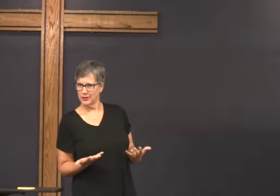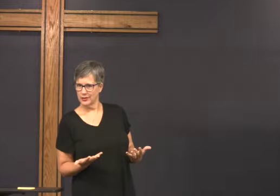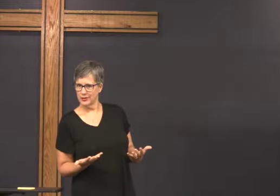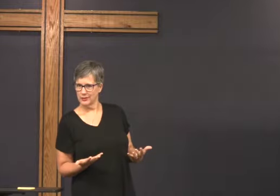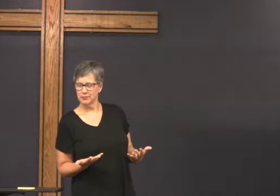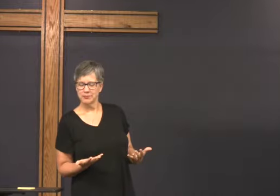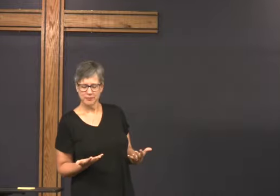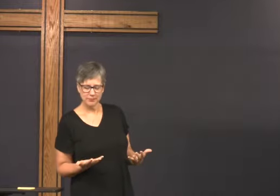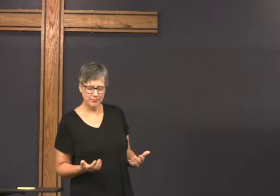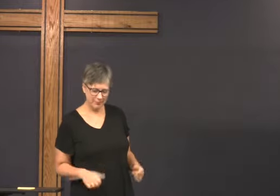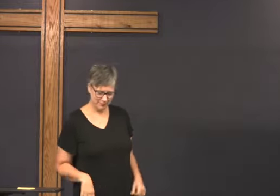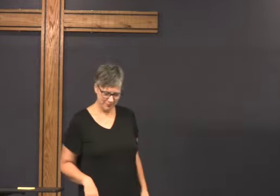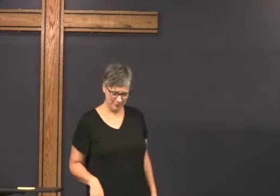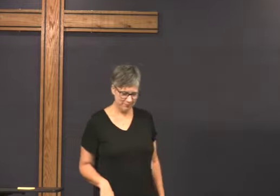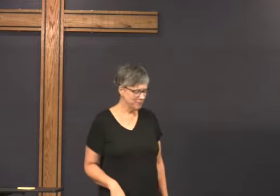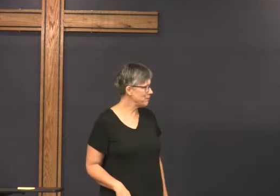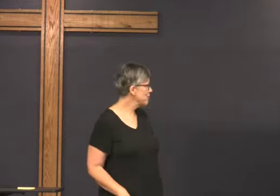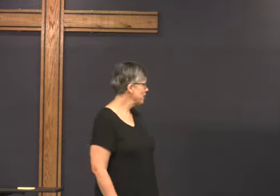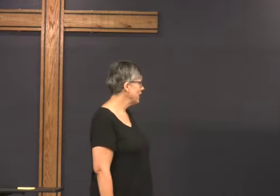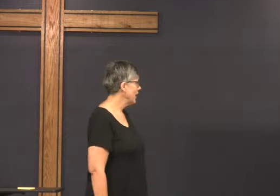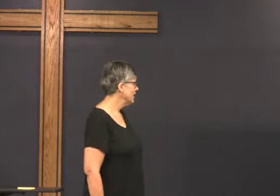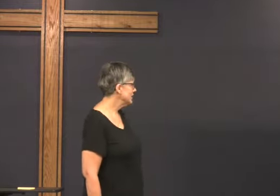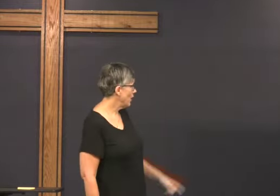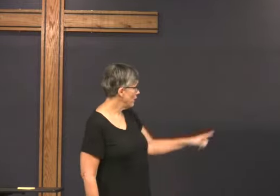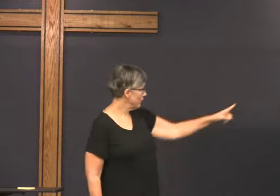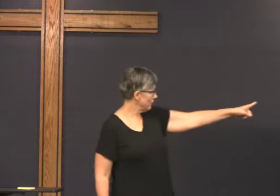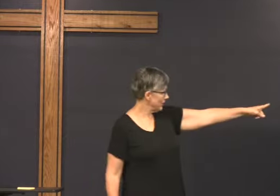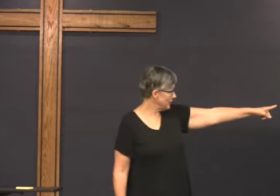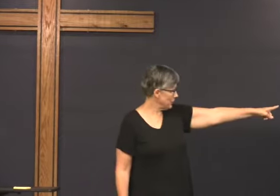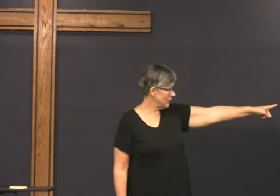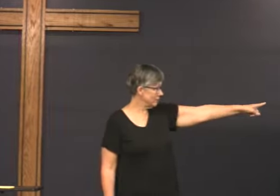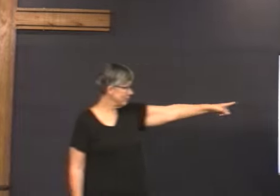outside, if I'm in danger or anything like that.